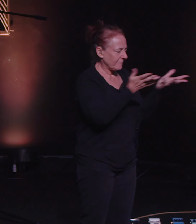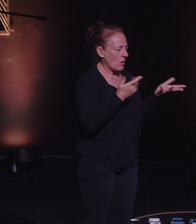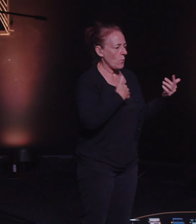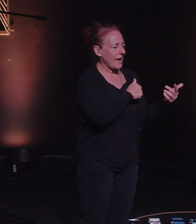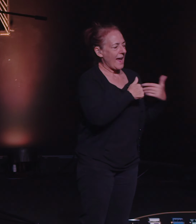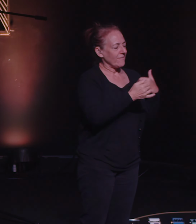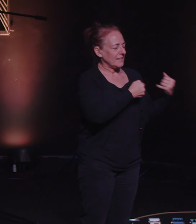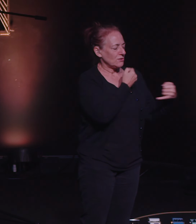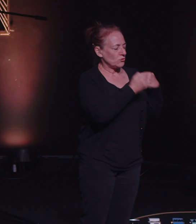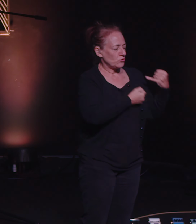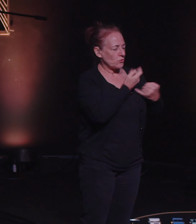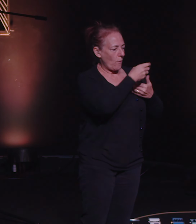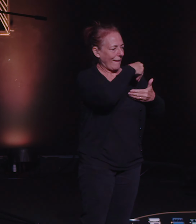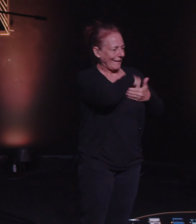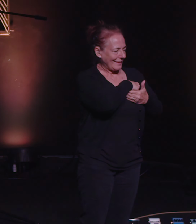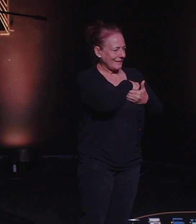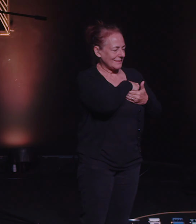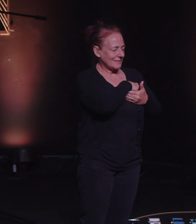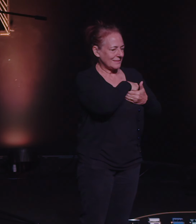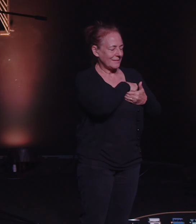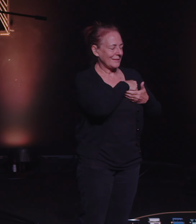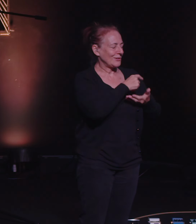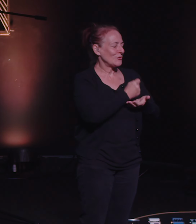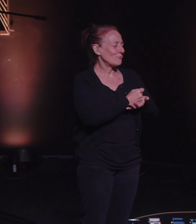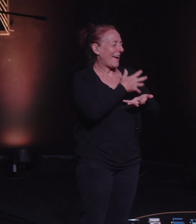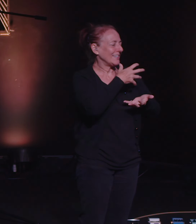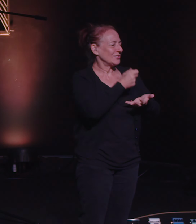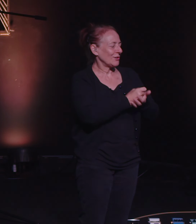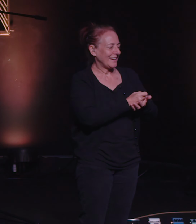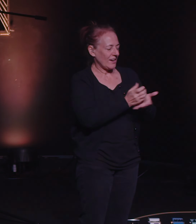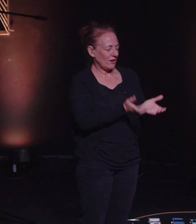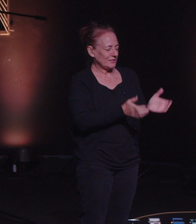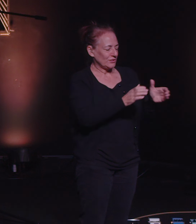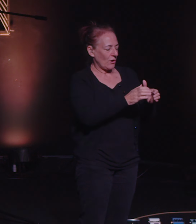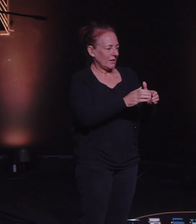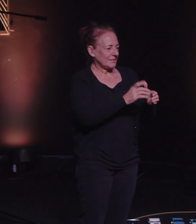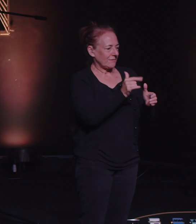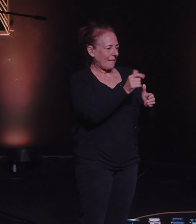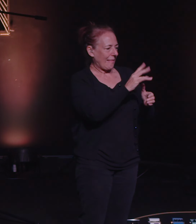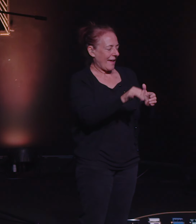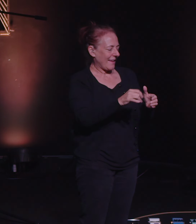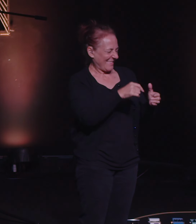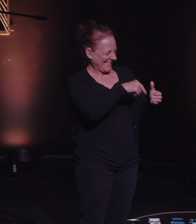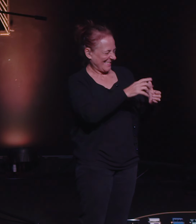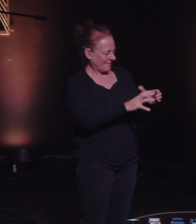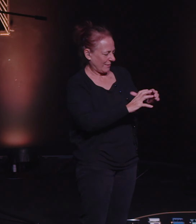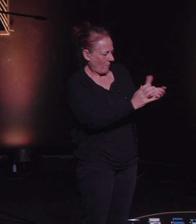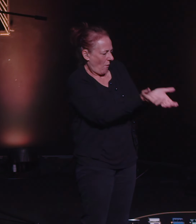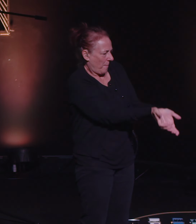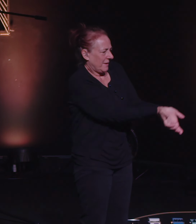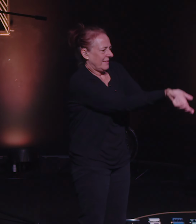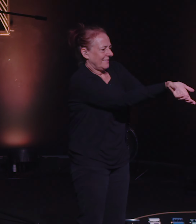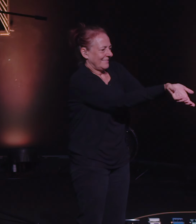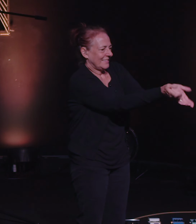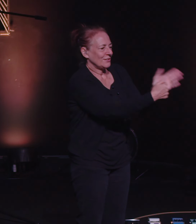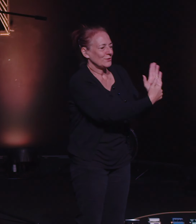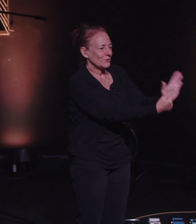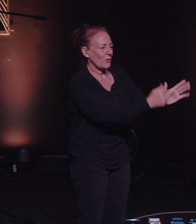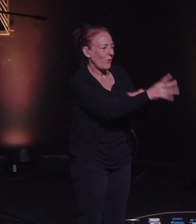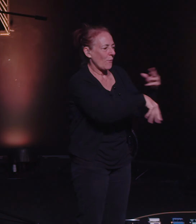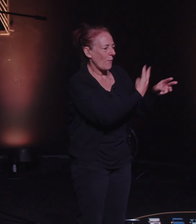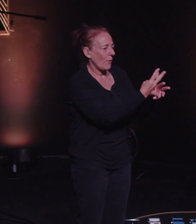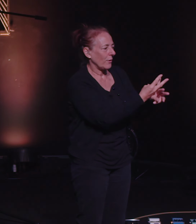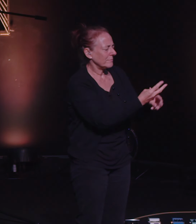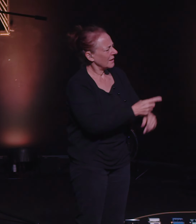this joy in us, treasure in jars of clay that's for the world to see. The